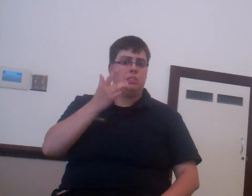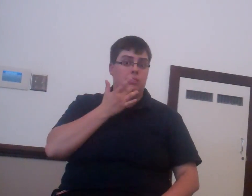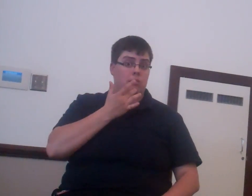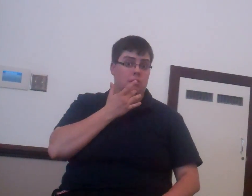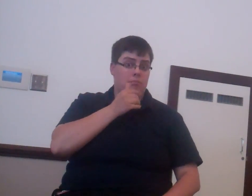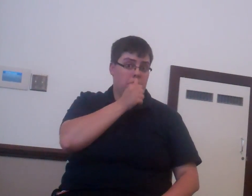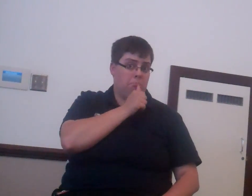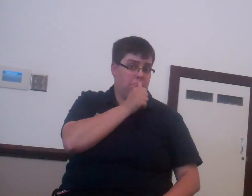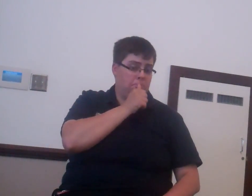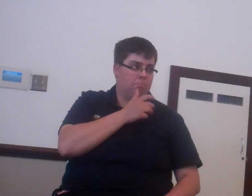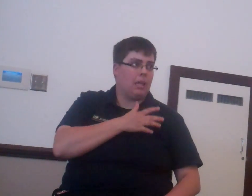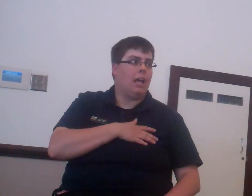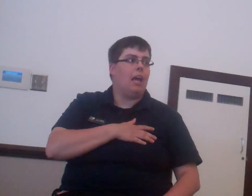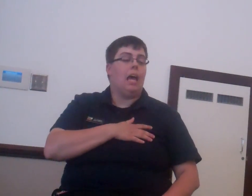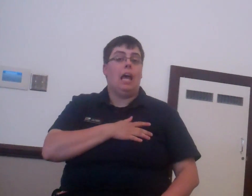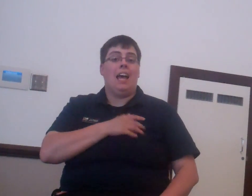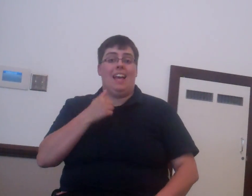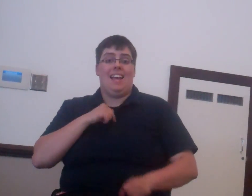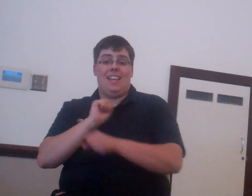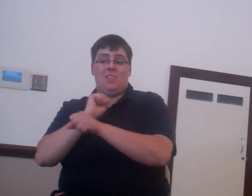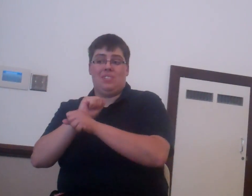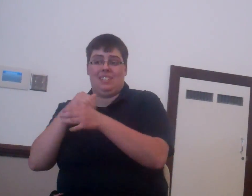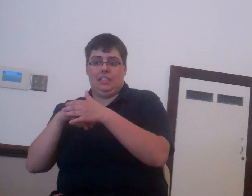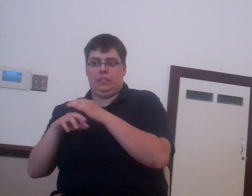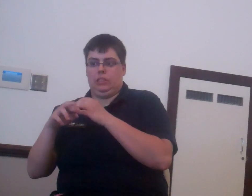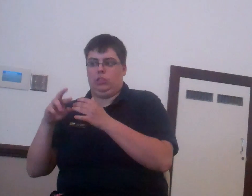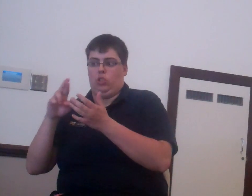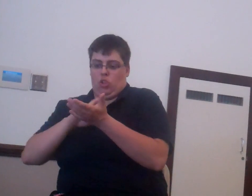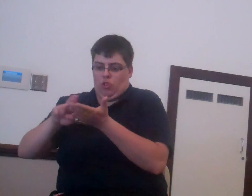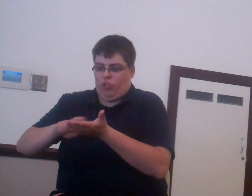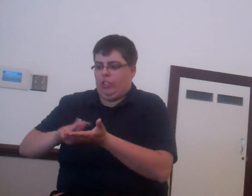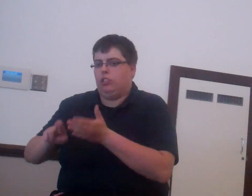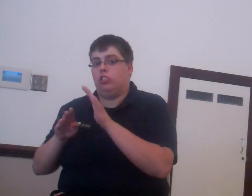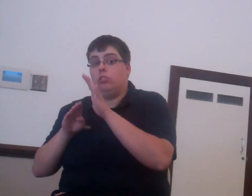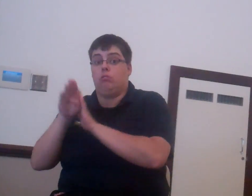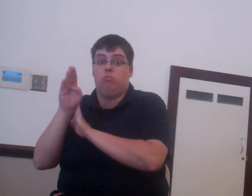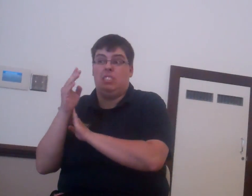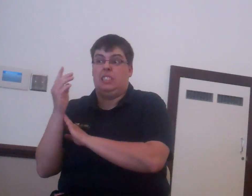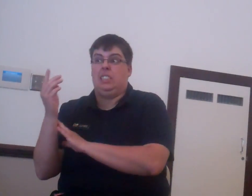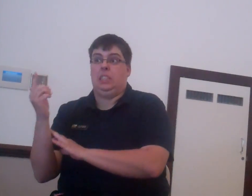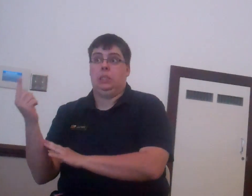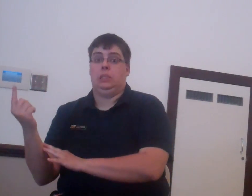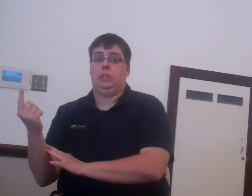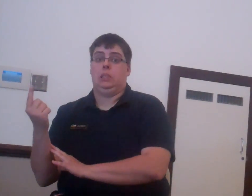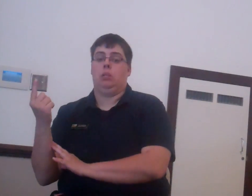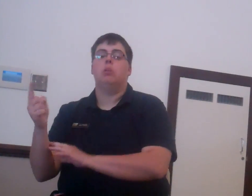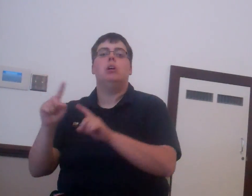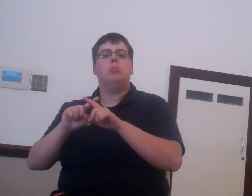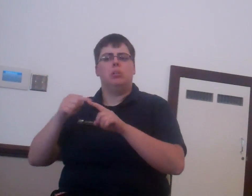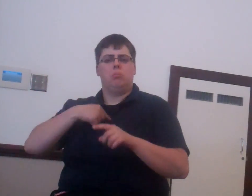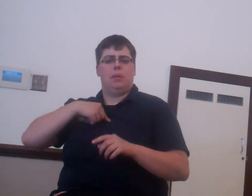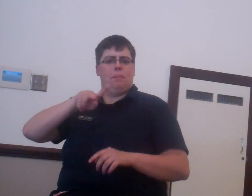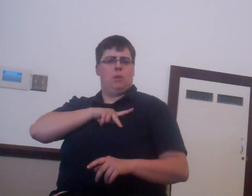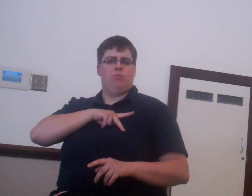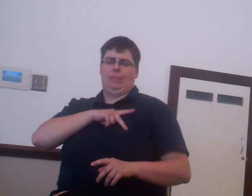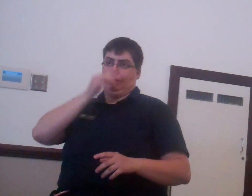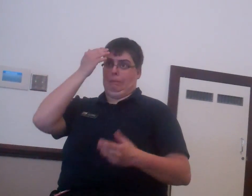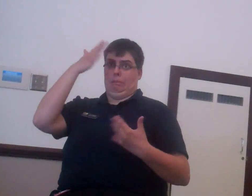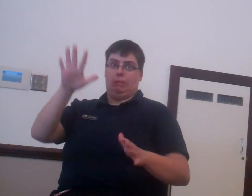It's in research and development somewhere. Okay. I don't personally, they don't give me. Okay. So we don't need to like shake you down after.